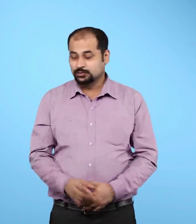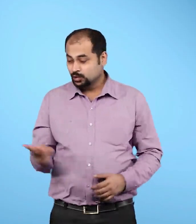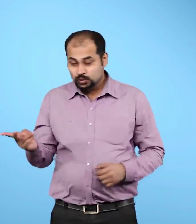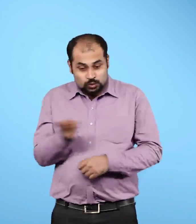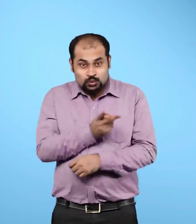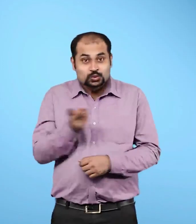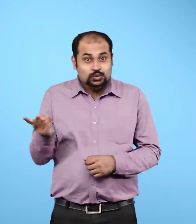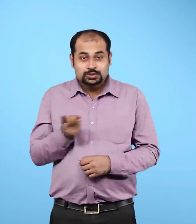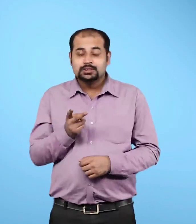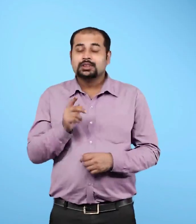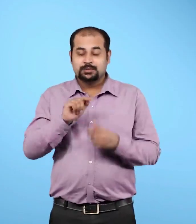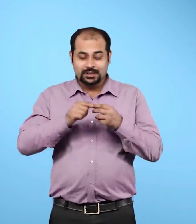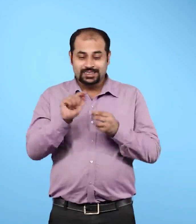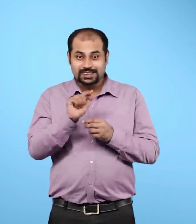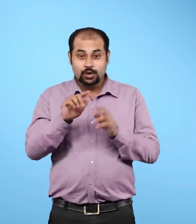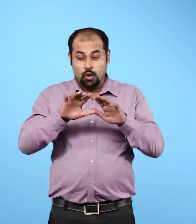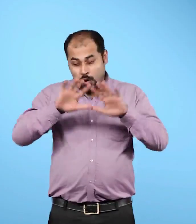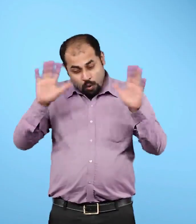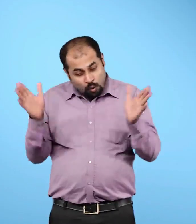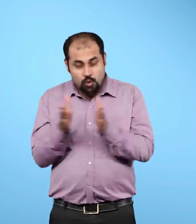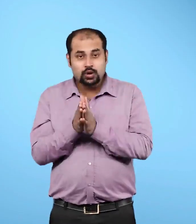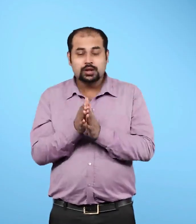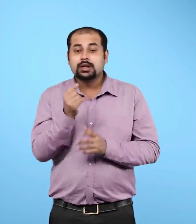How many pencils are there in all?